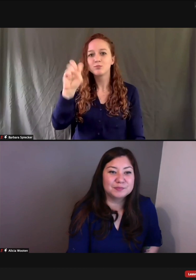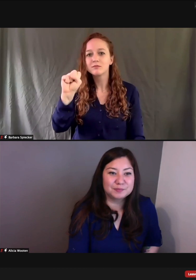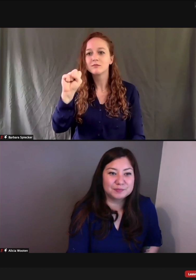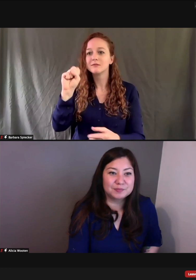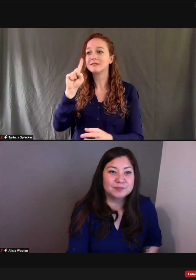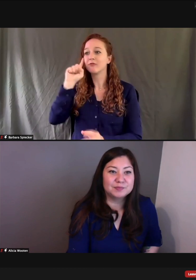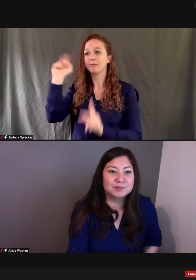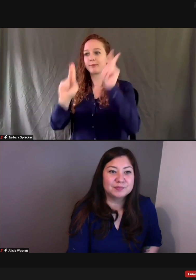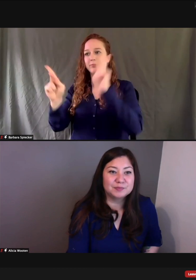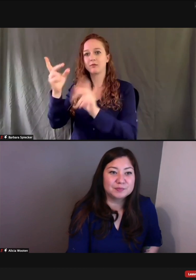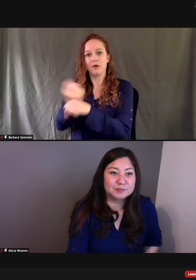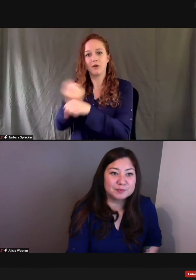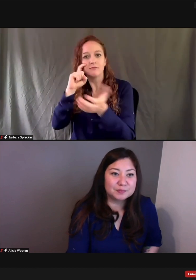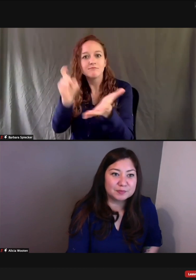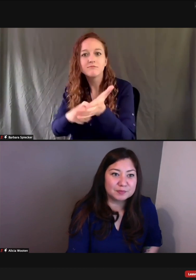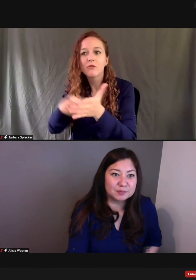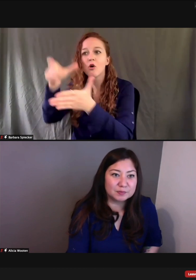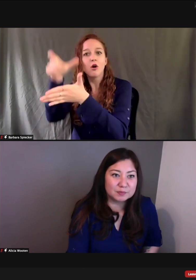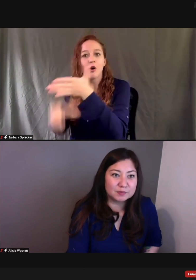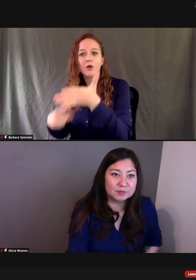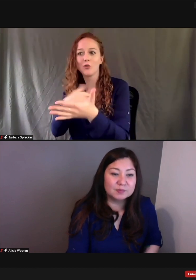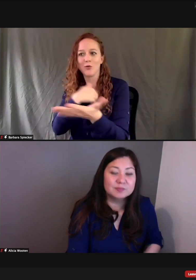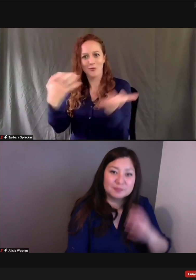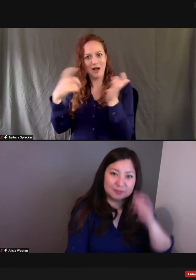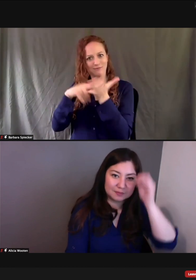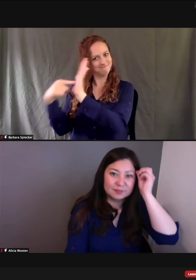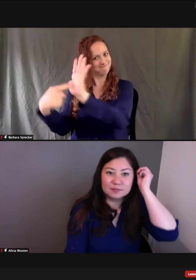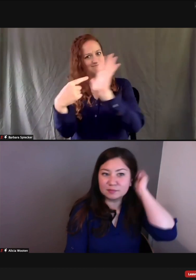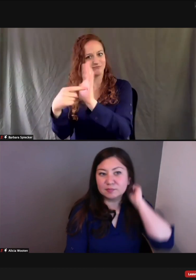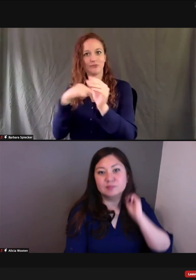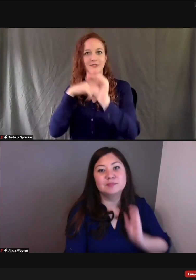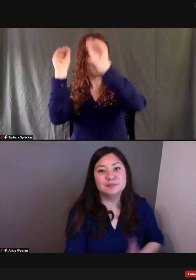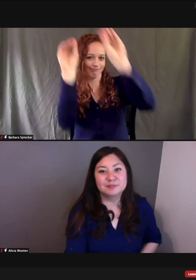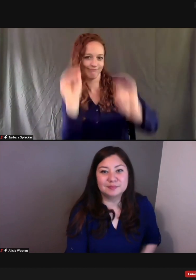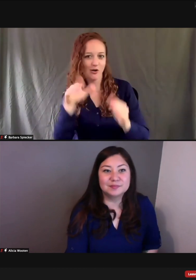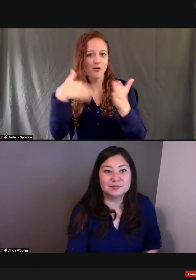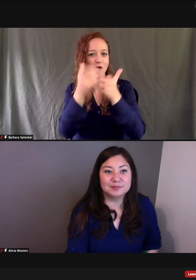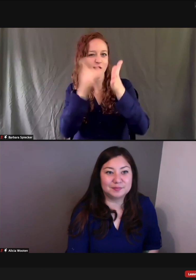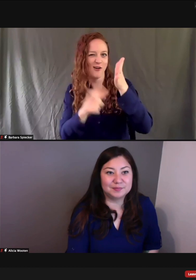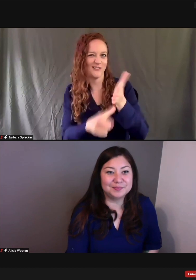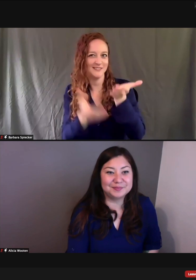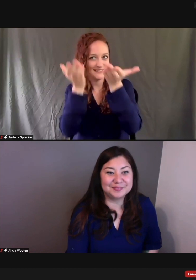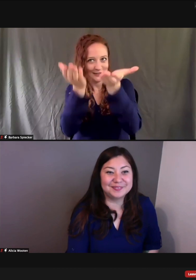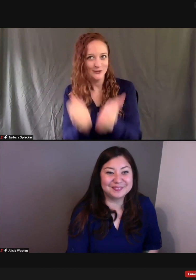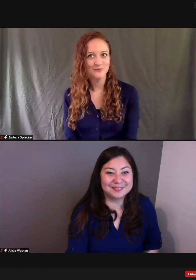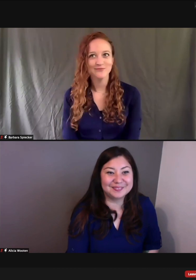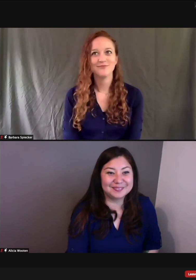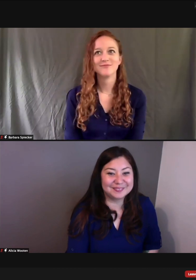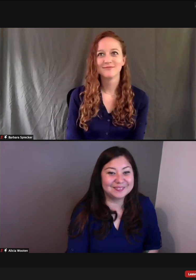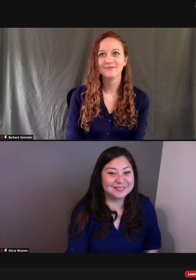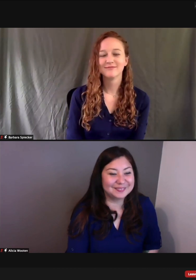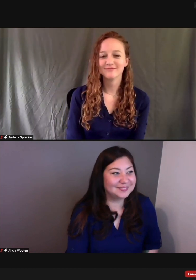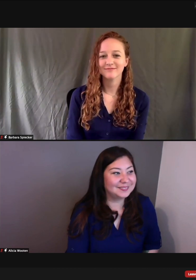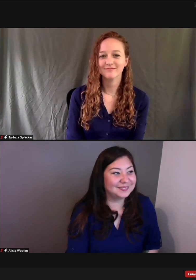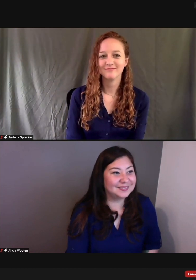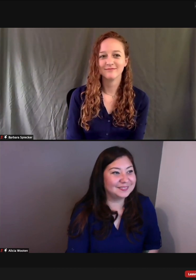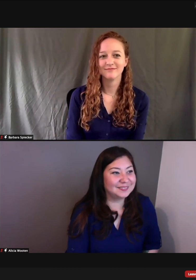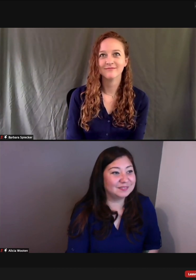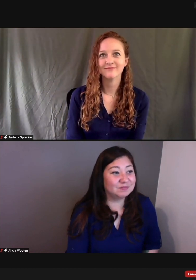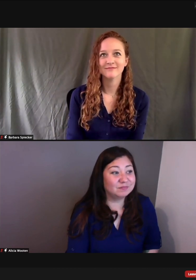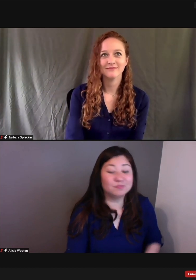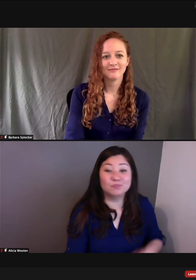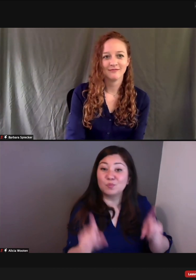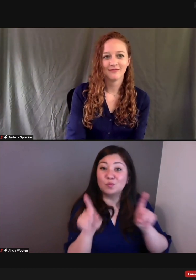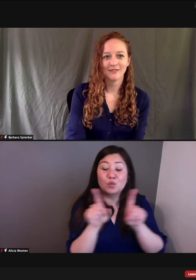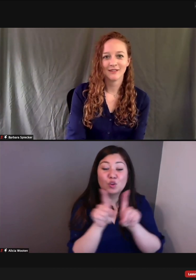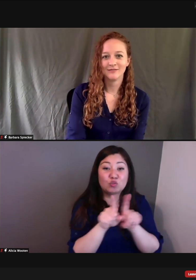and really utilize their creativity. So we've touched on what we have on our website. There's a lot of information there if you want to